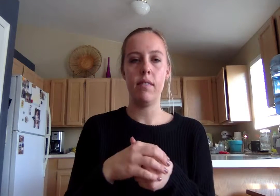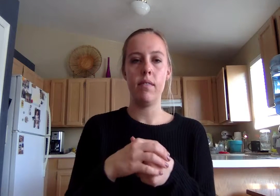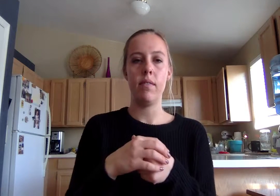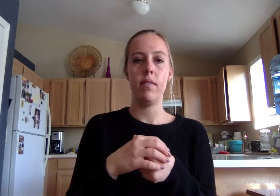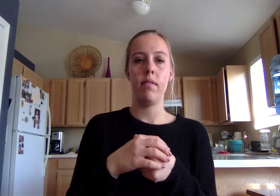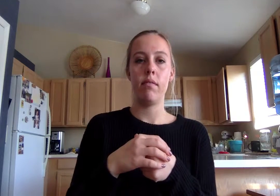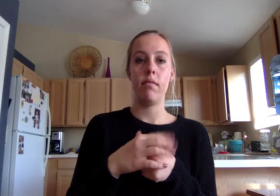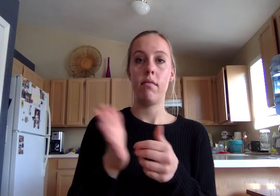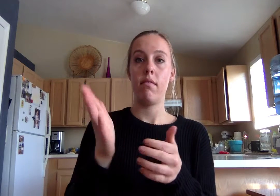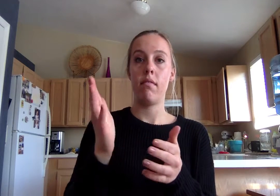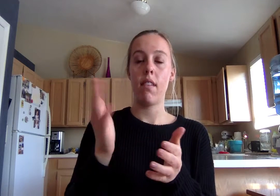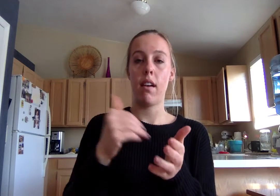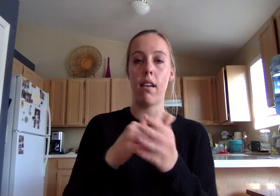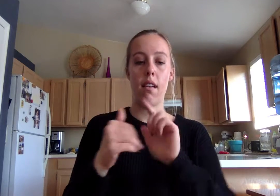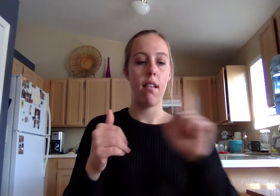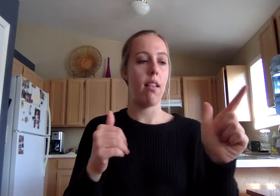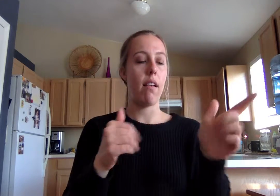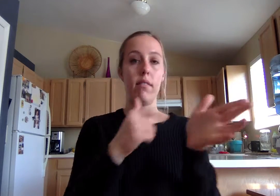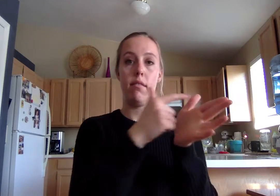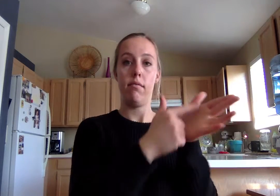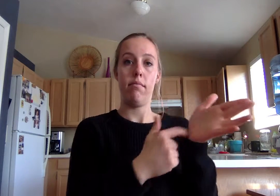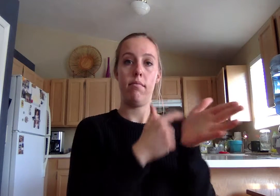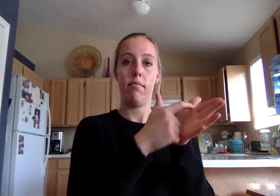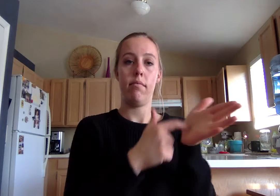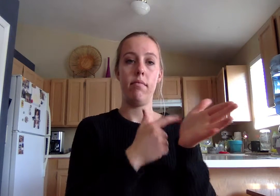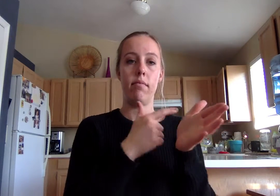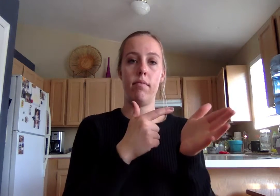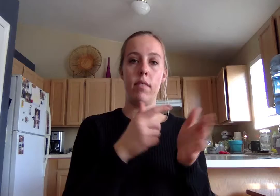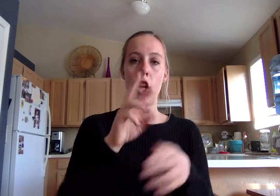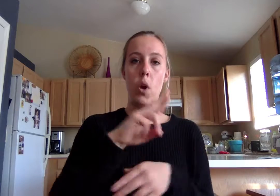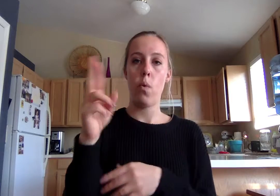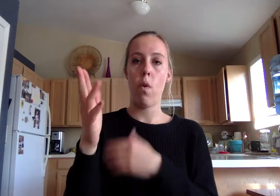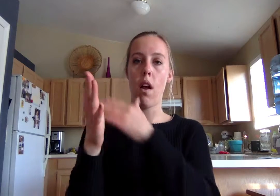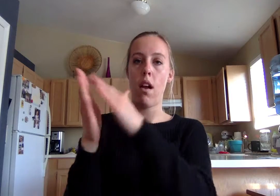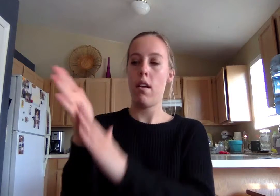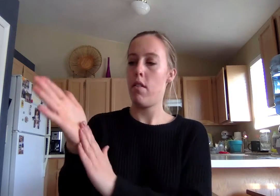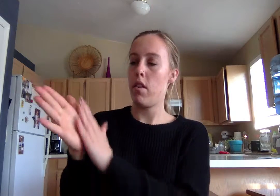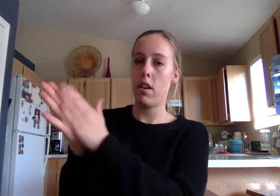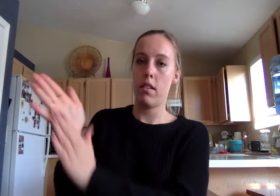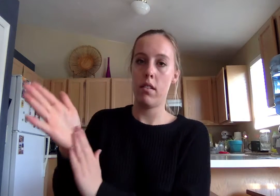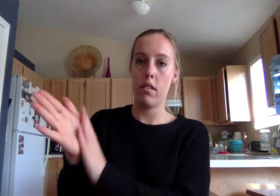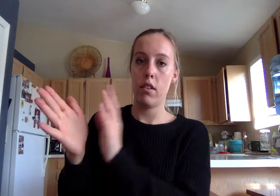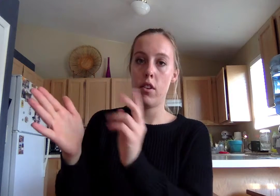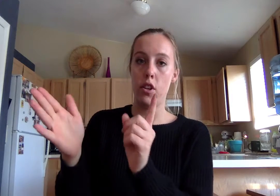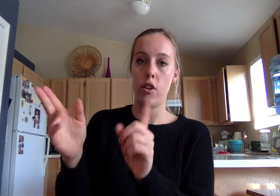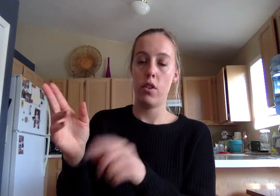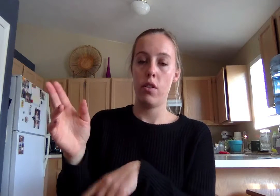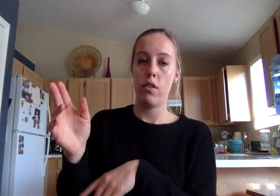hand, meaty part under the thumb, and my right hand full palm as the retaining wall on the side.